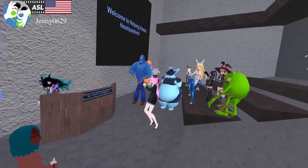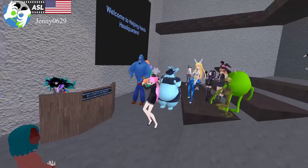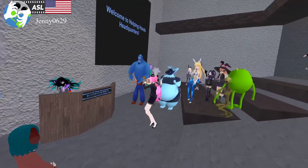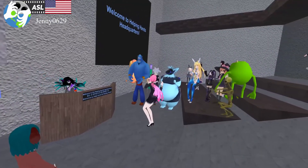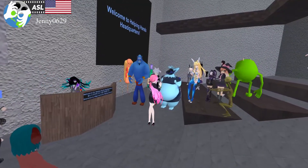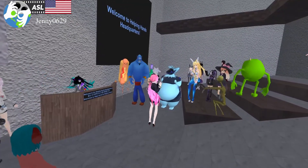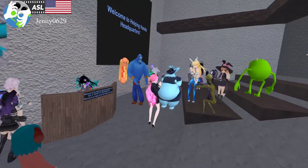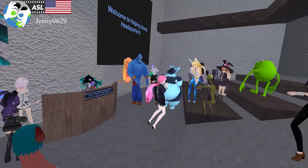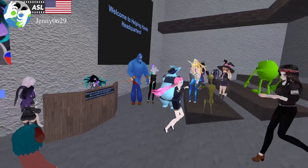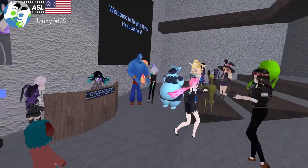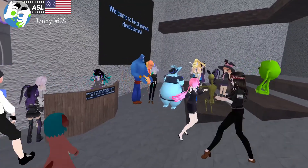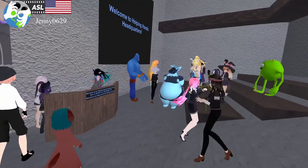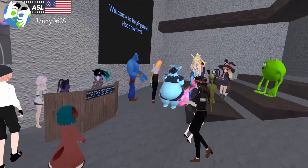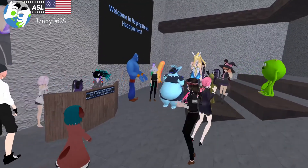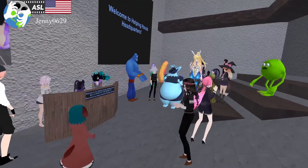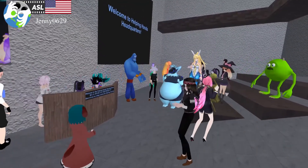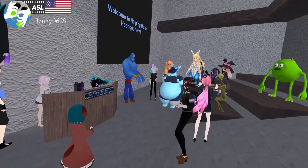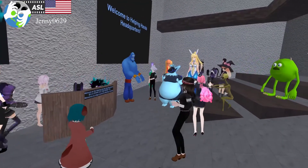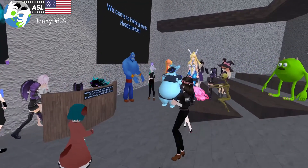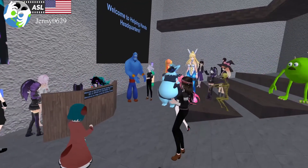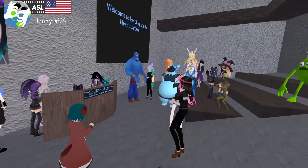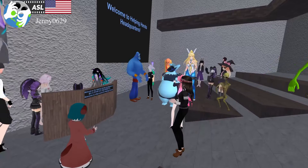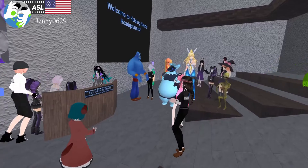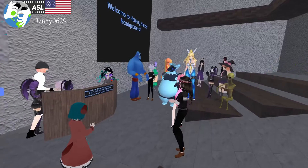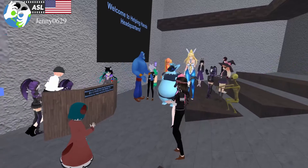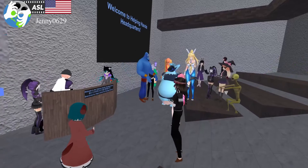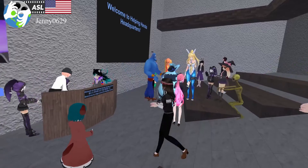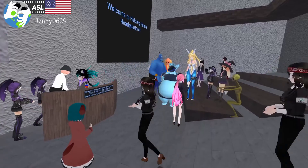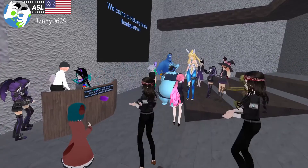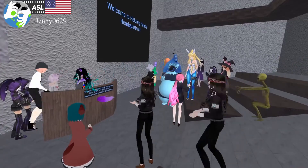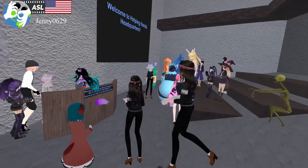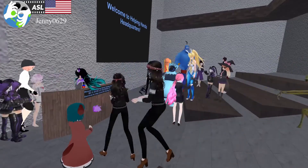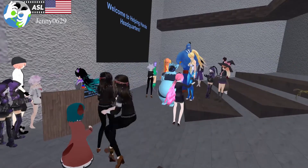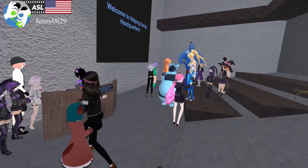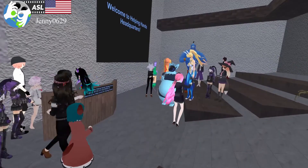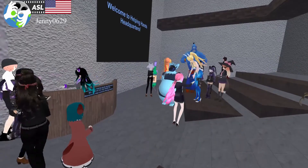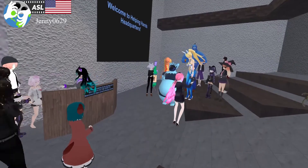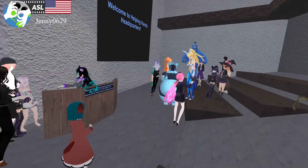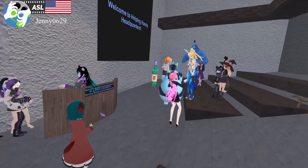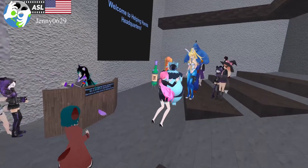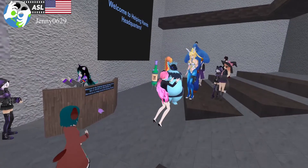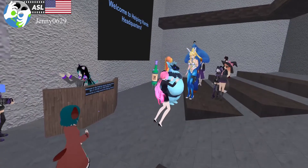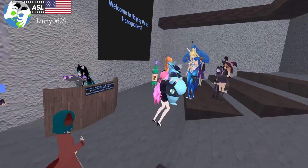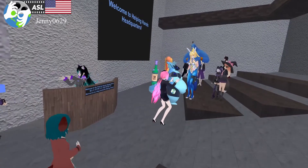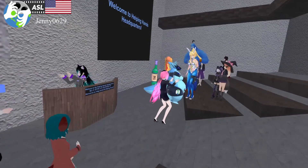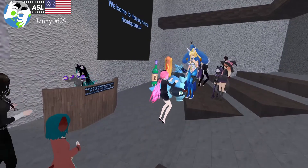the right team. We put it back All right. here. So right team, I'll go ahead and Okay. have you guys kind of get into like a seated. Make sure you're Smells just like- staying on this